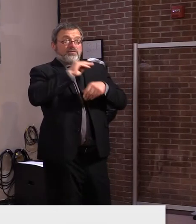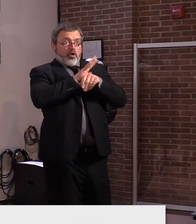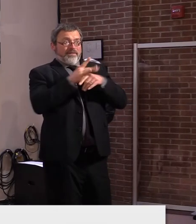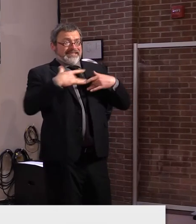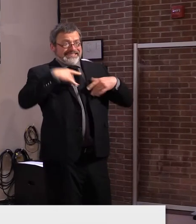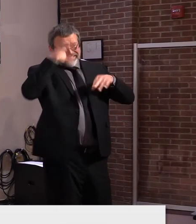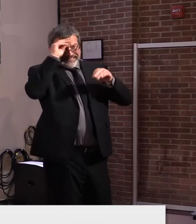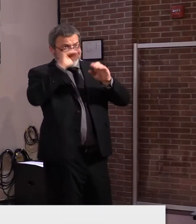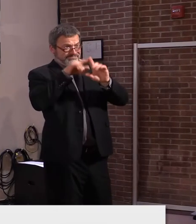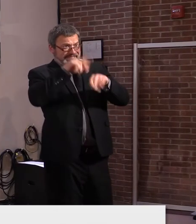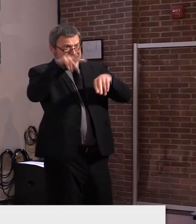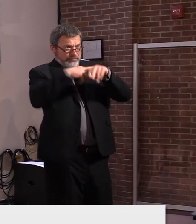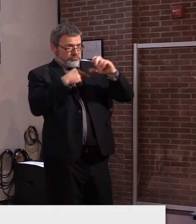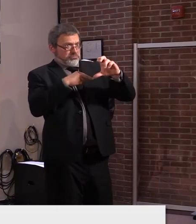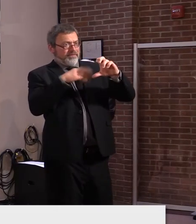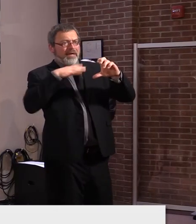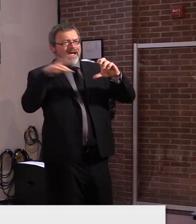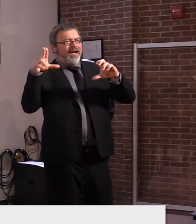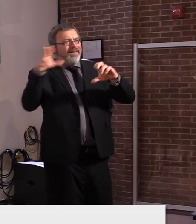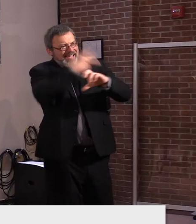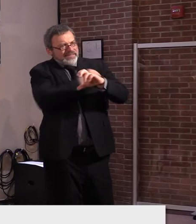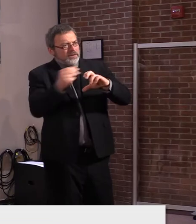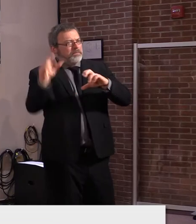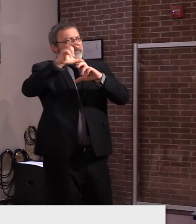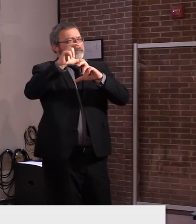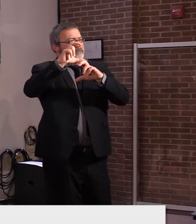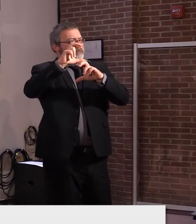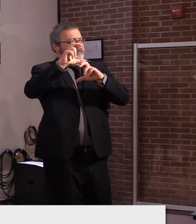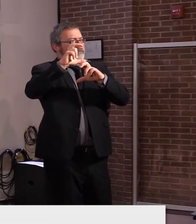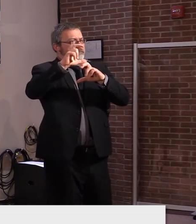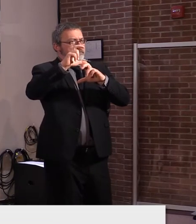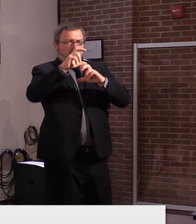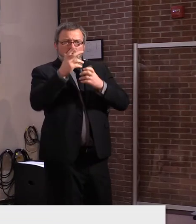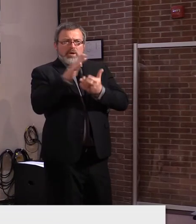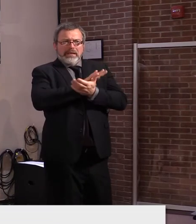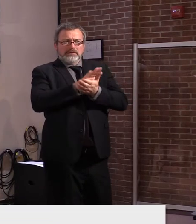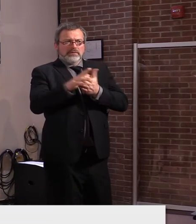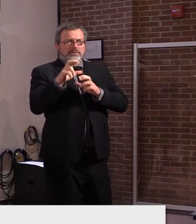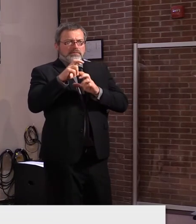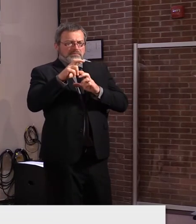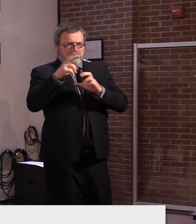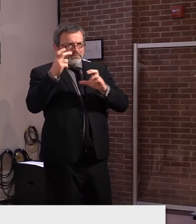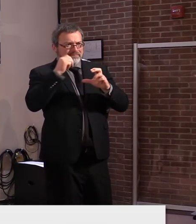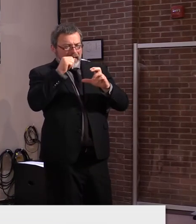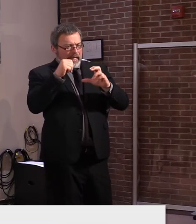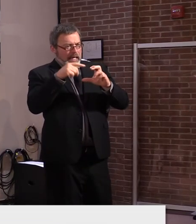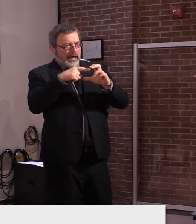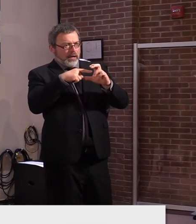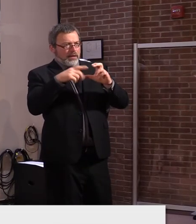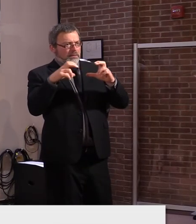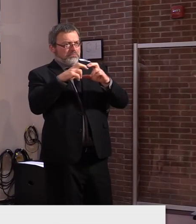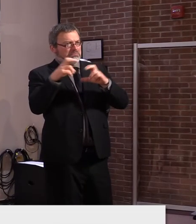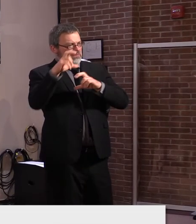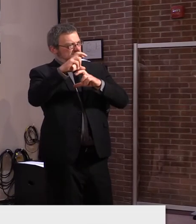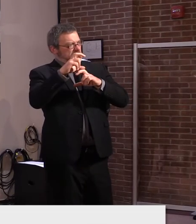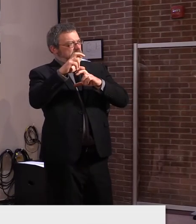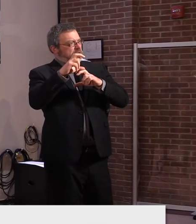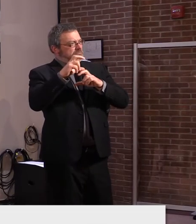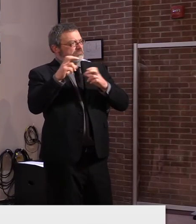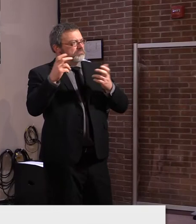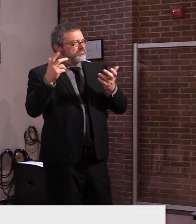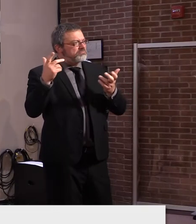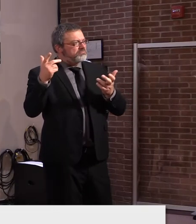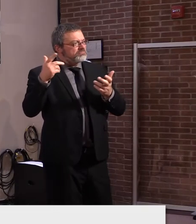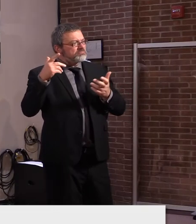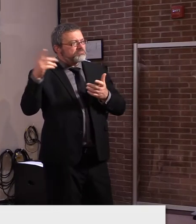natural immunity. So, and I don't know if it's been studied long enough, maybe there's not enough data available at this